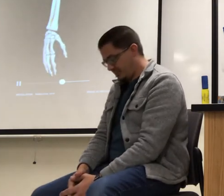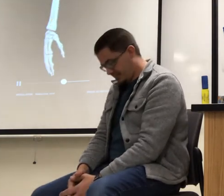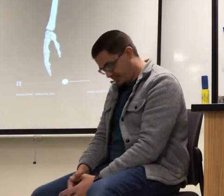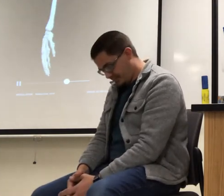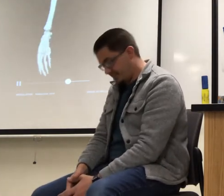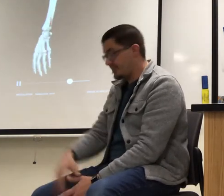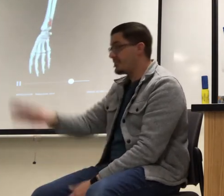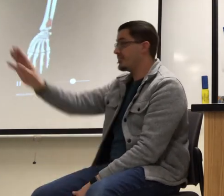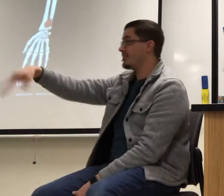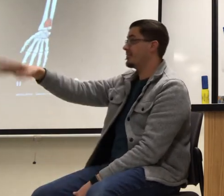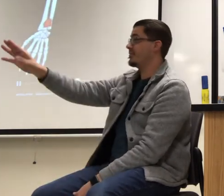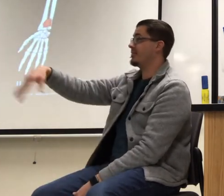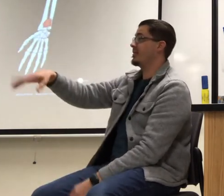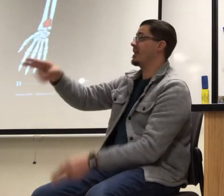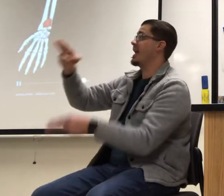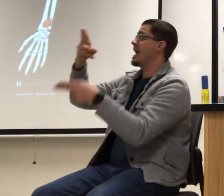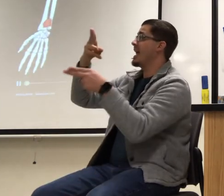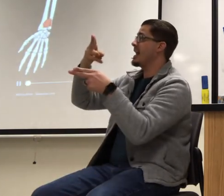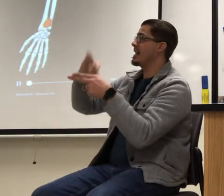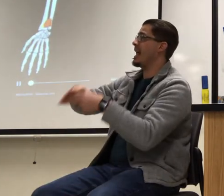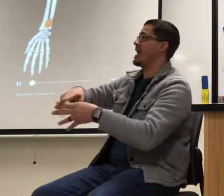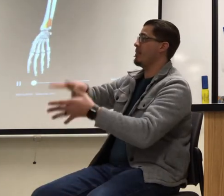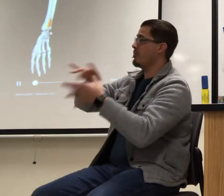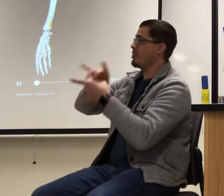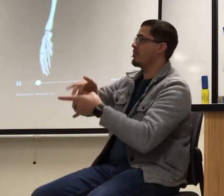Name the insertion